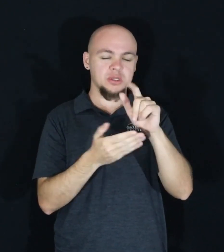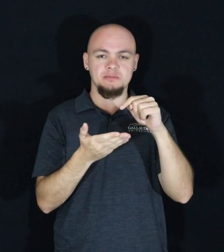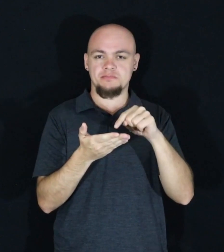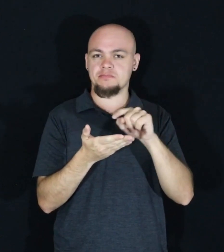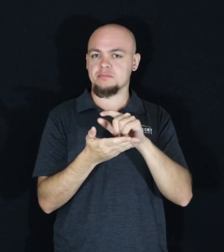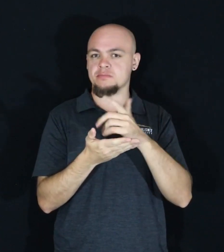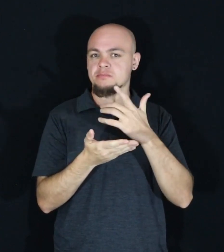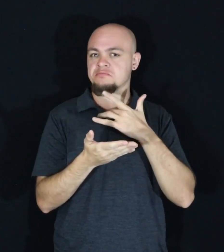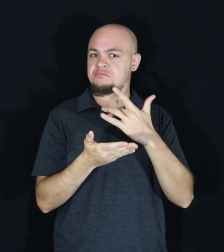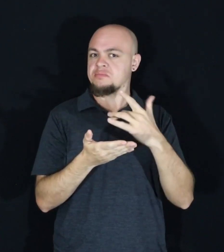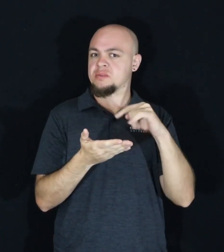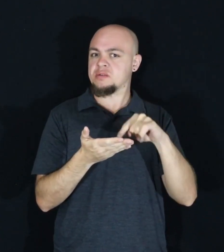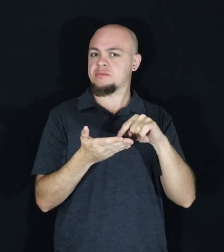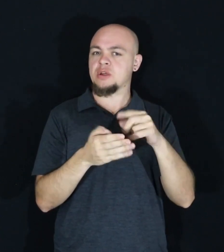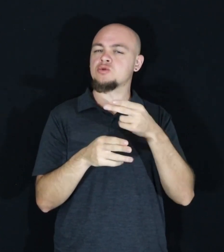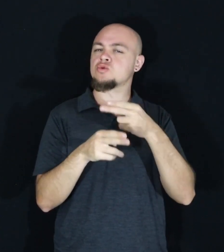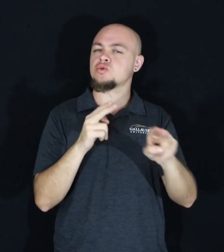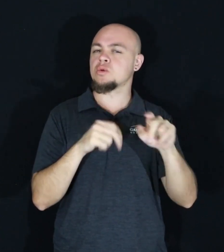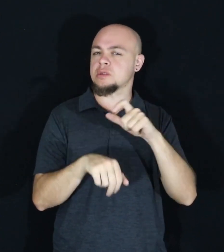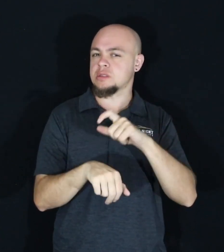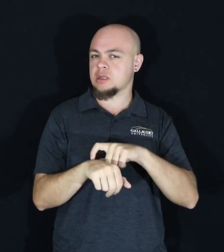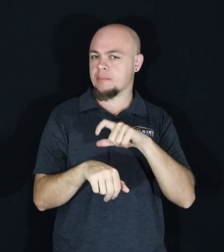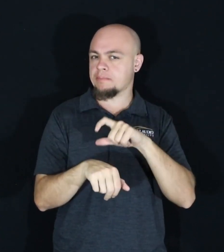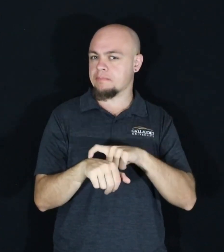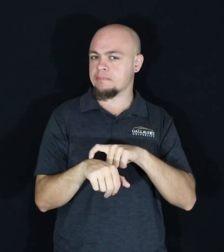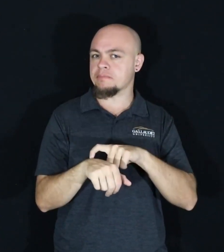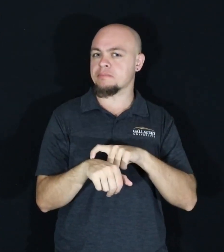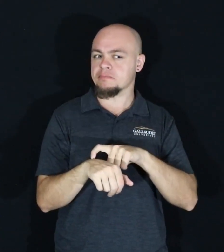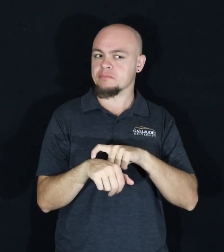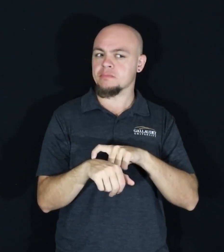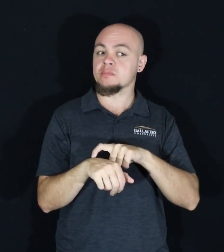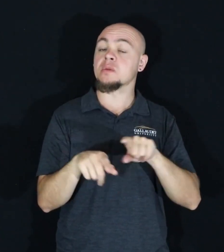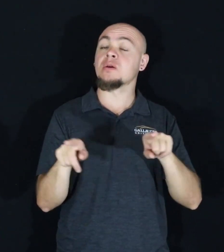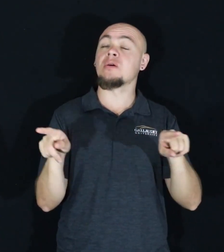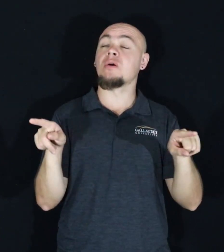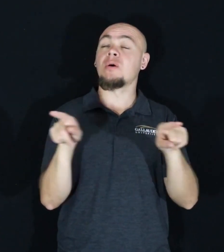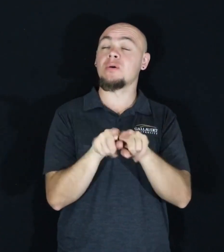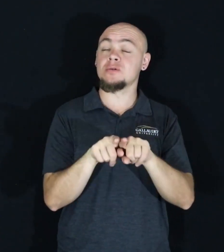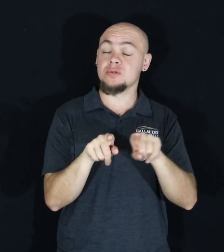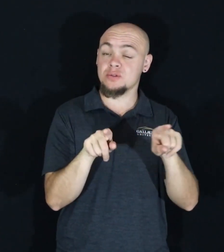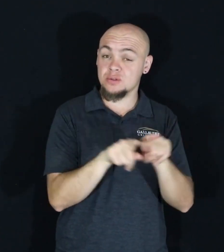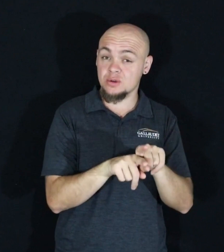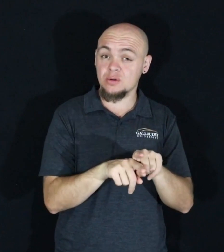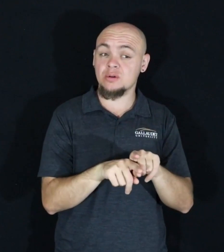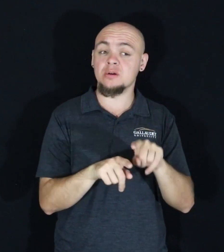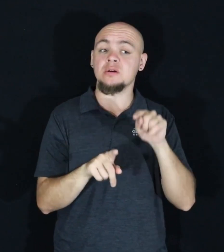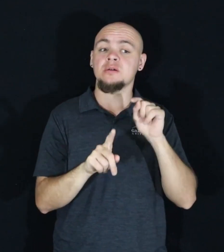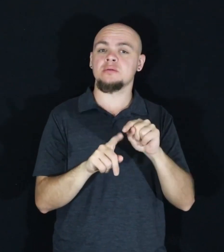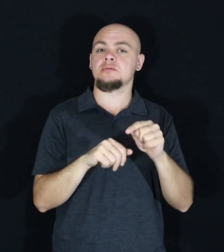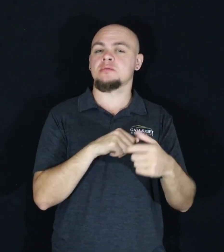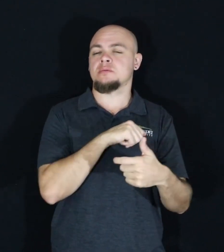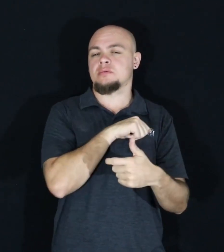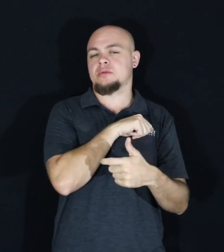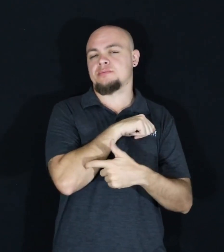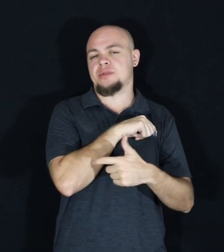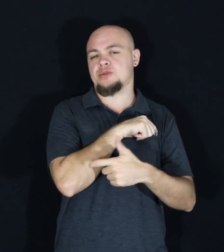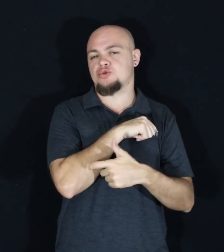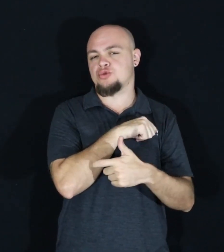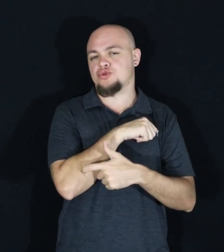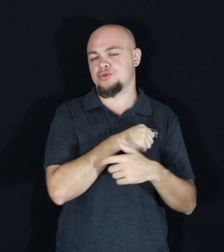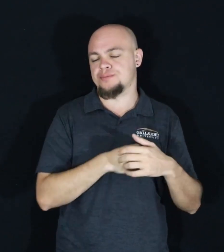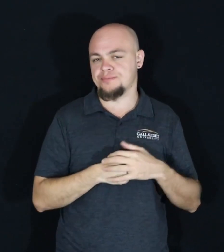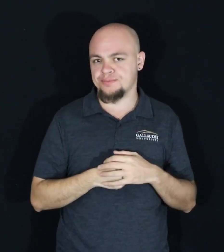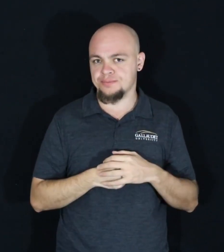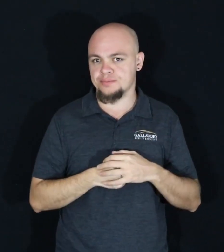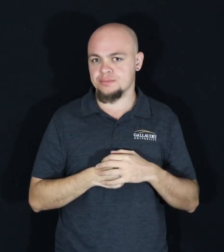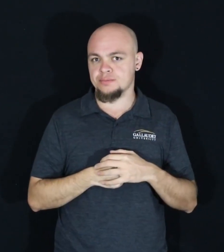considered a short period of time, and that's also considered a source of temptation, which